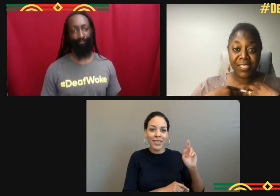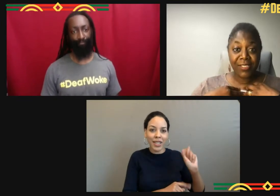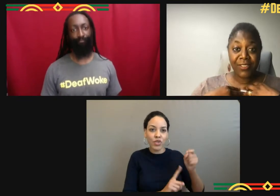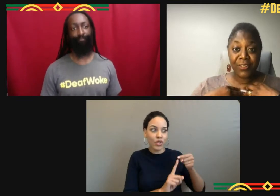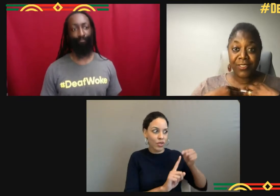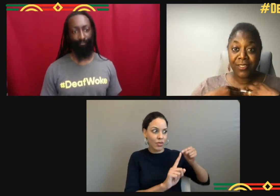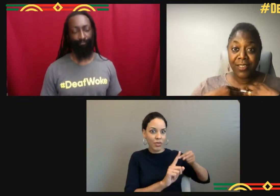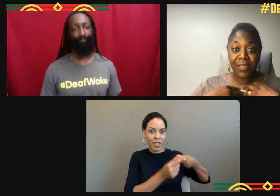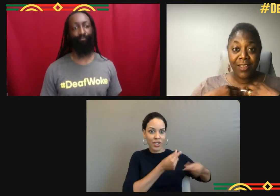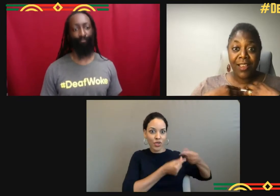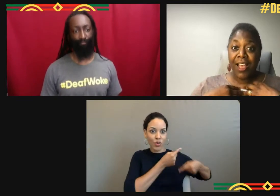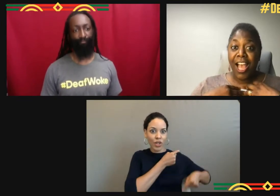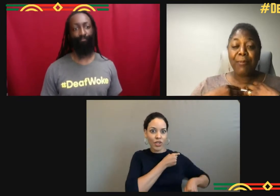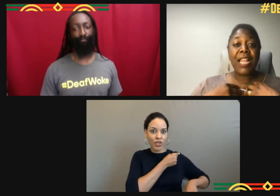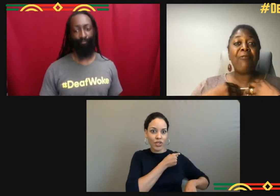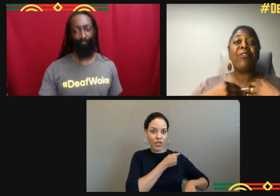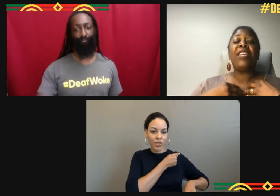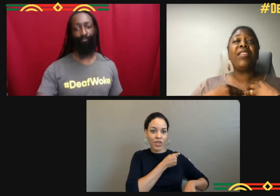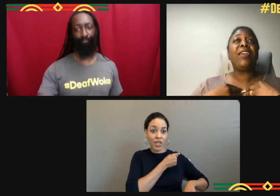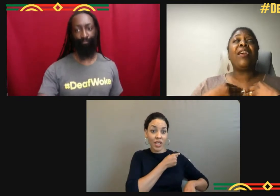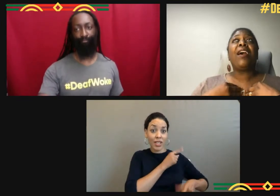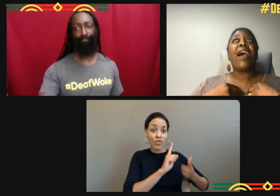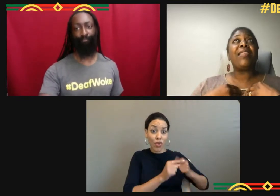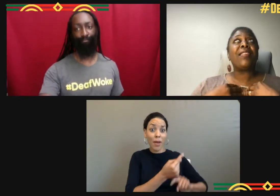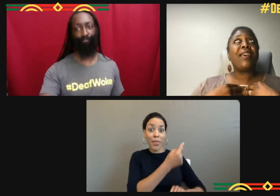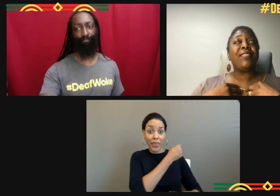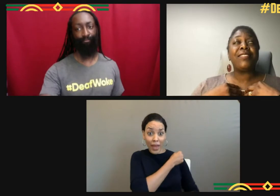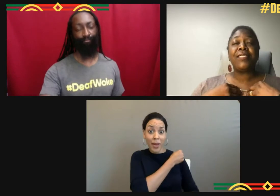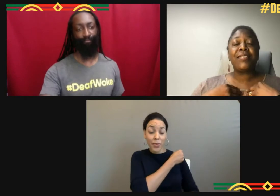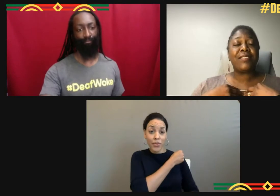our ancestors. I mean,